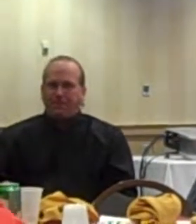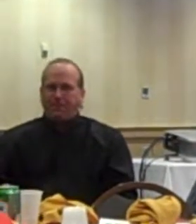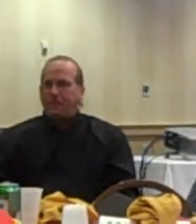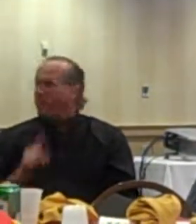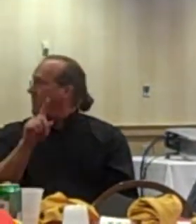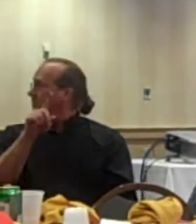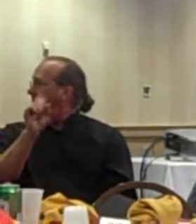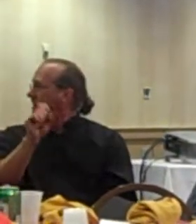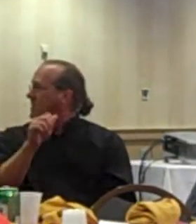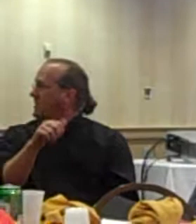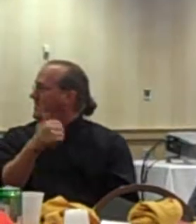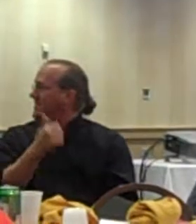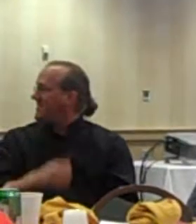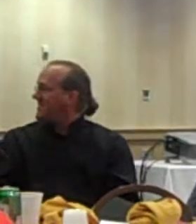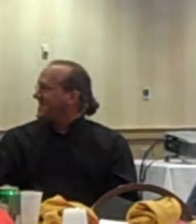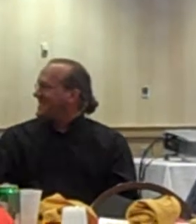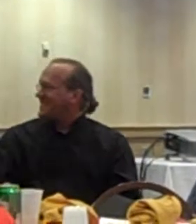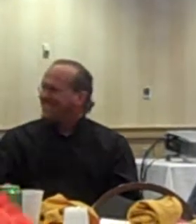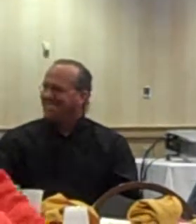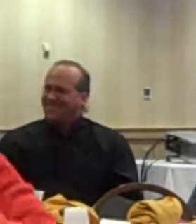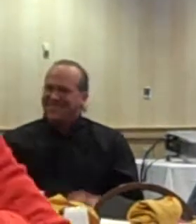ones.